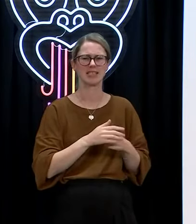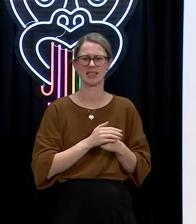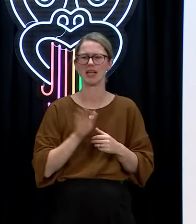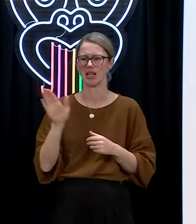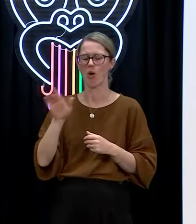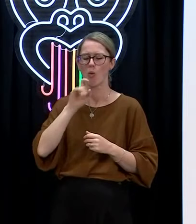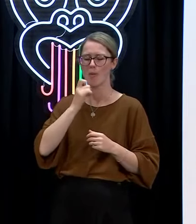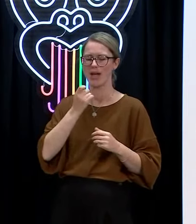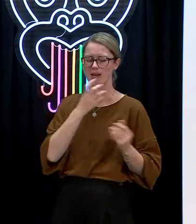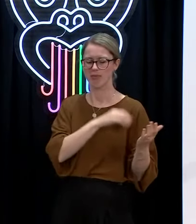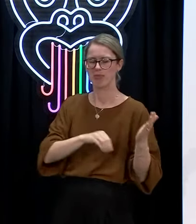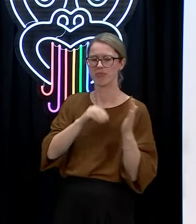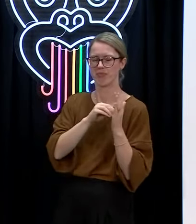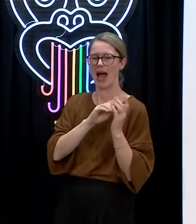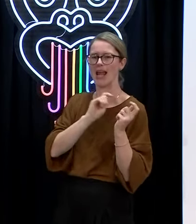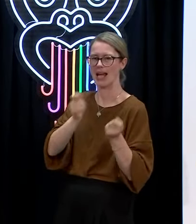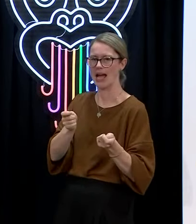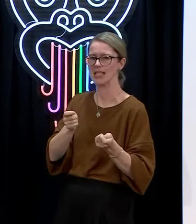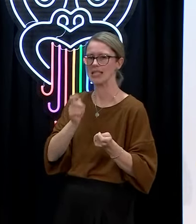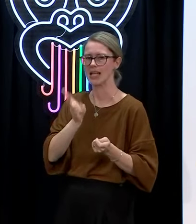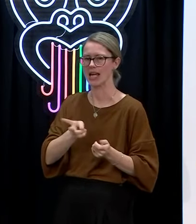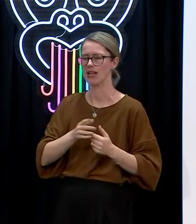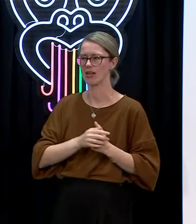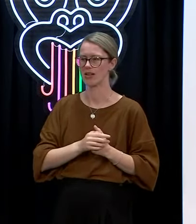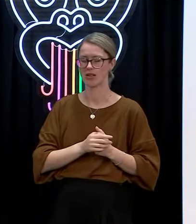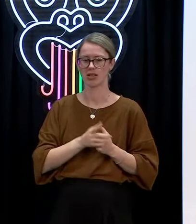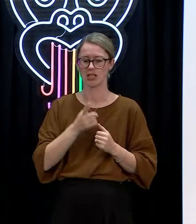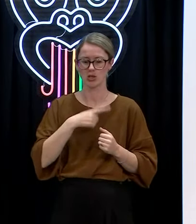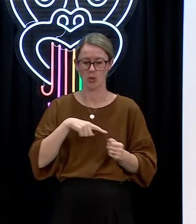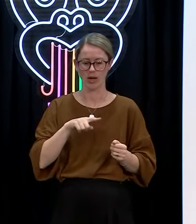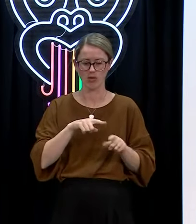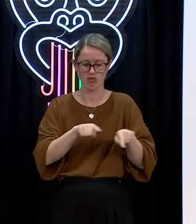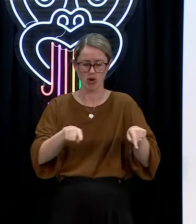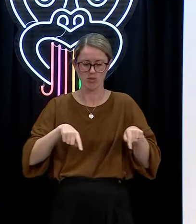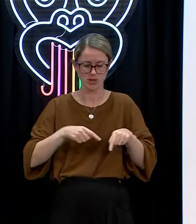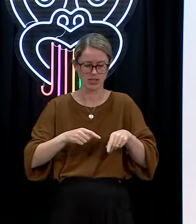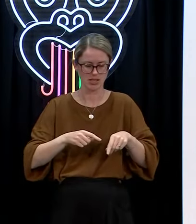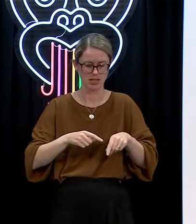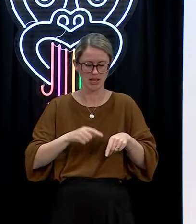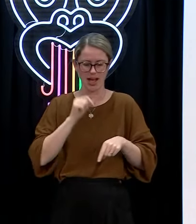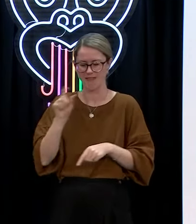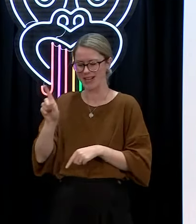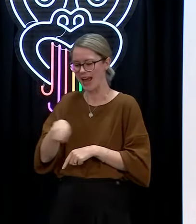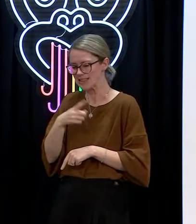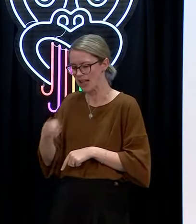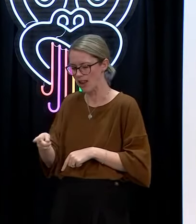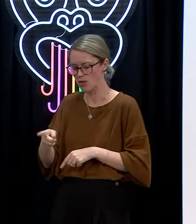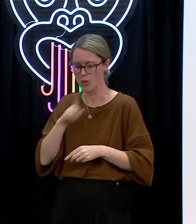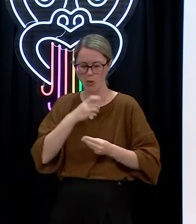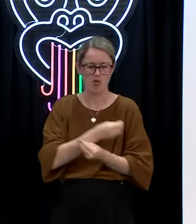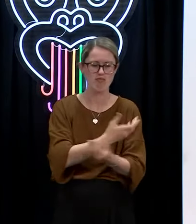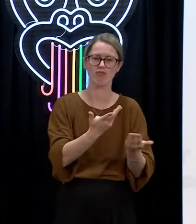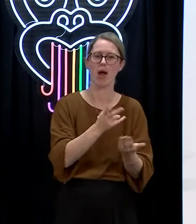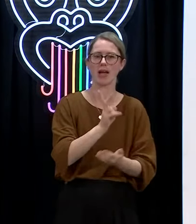They'd be reallocated out. So we do regularly release rooms that have been cancelled. We do that quite frequently. So